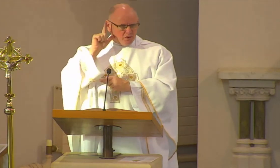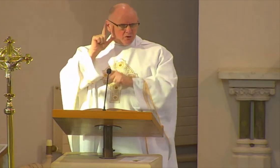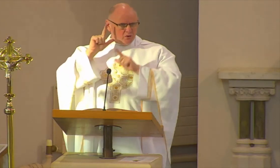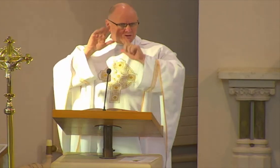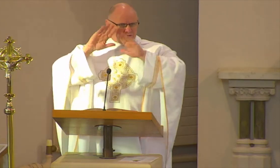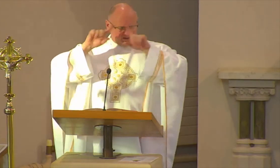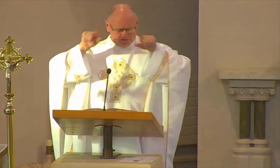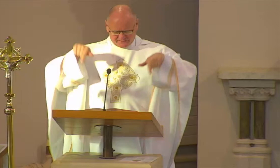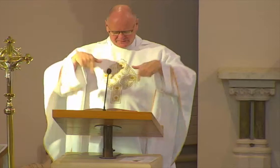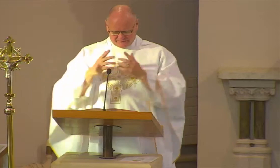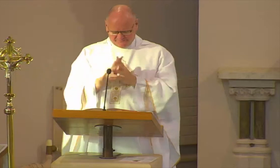Lord, hear us.